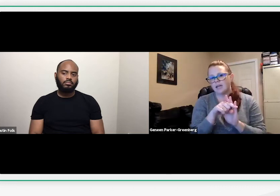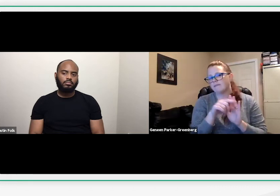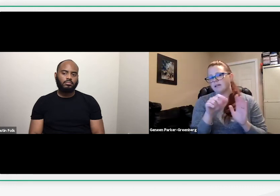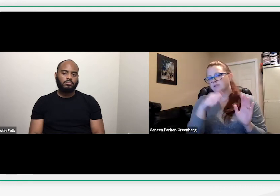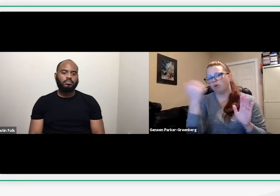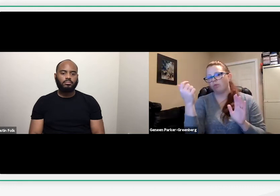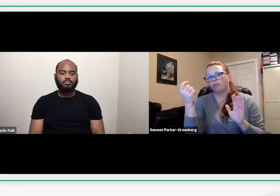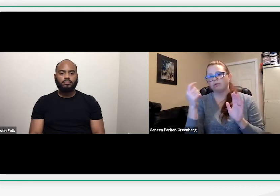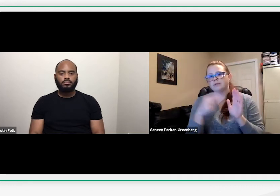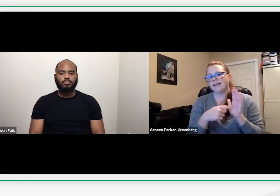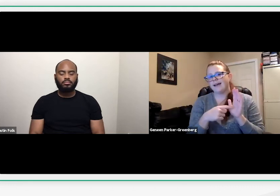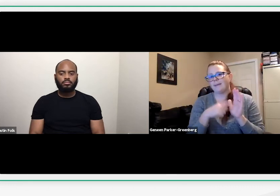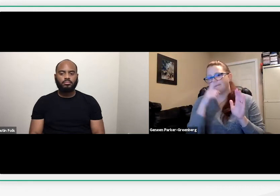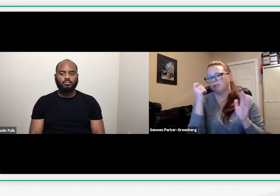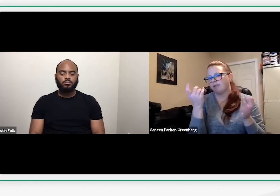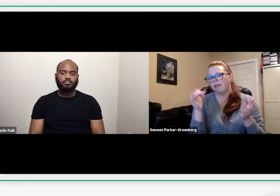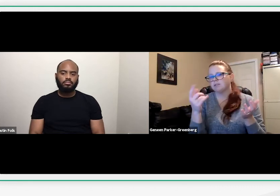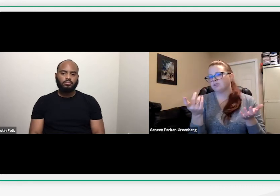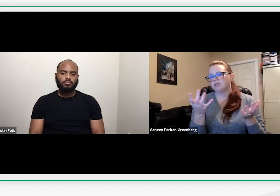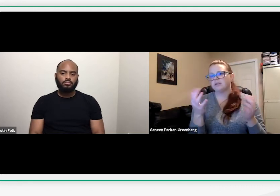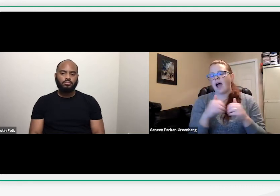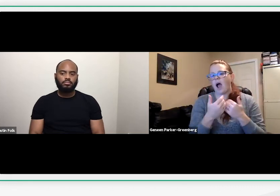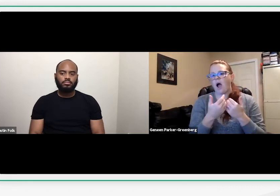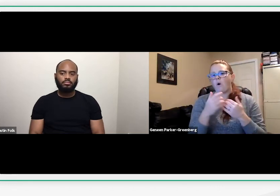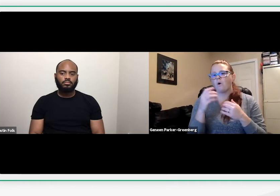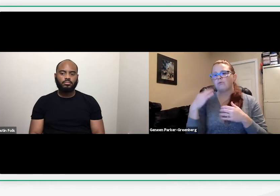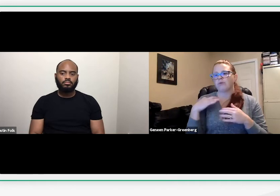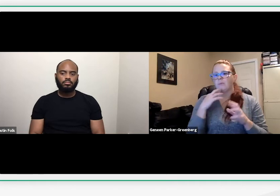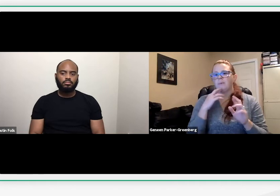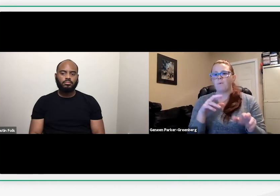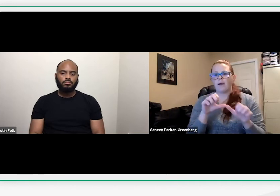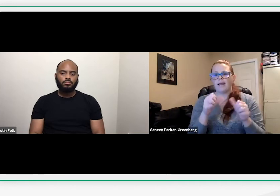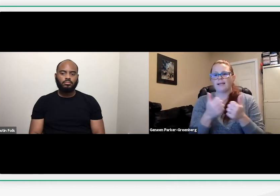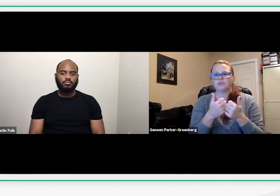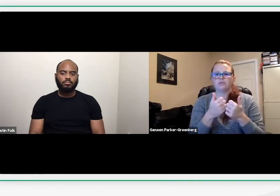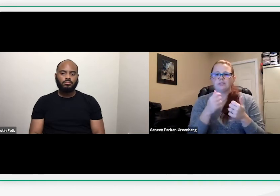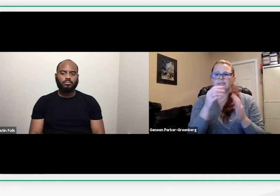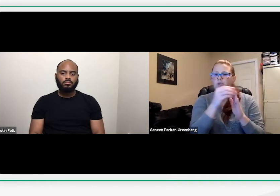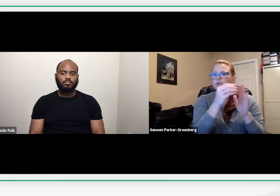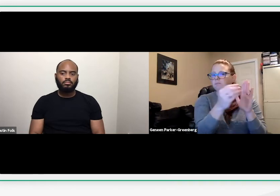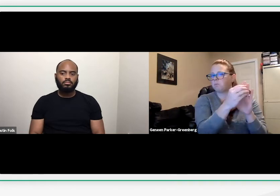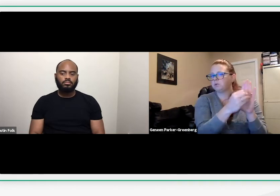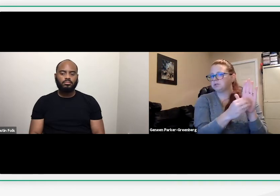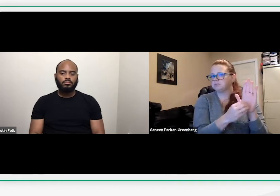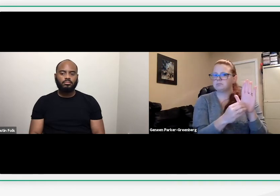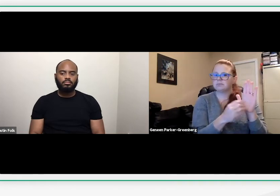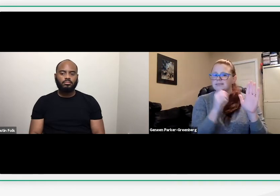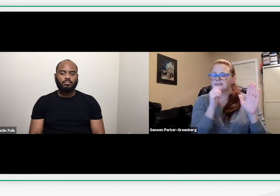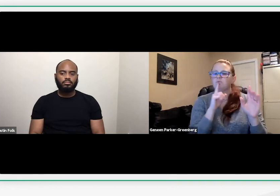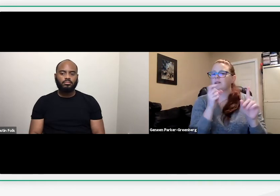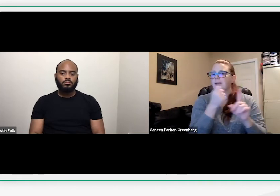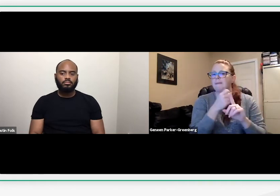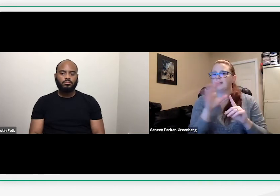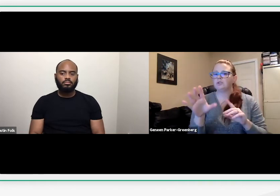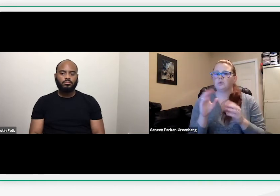Also, I want to let you know that medical debt is not as detrimental as other debts. Credit reporting